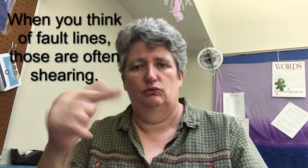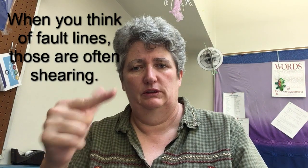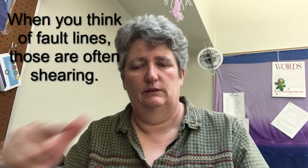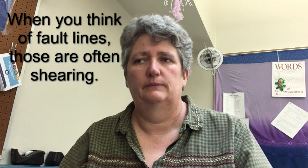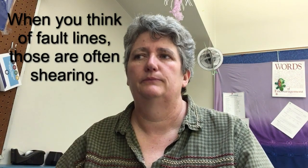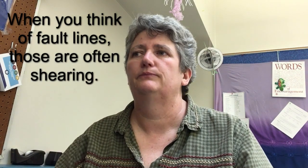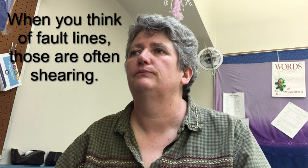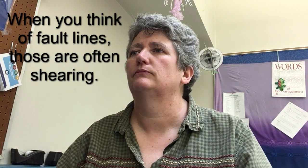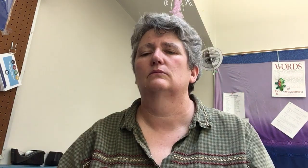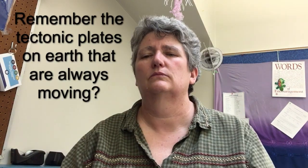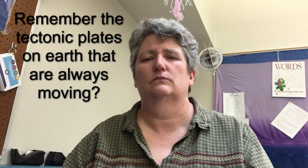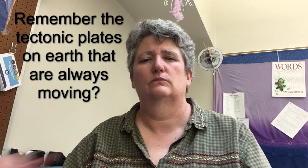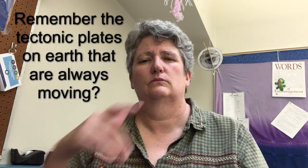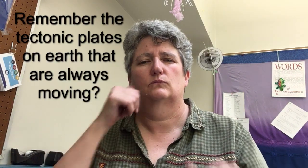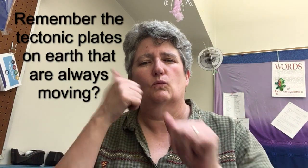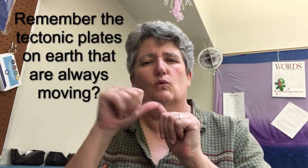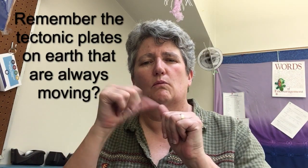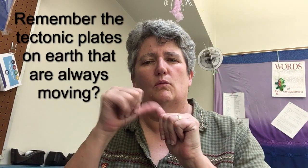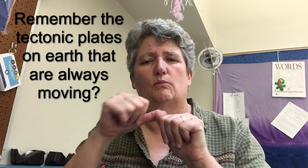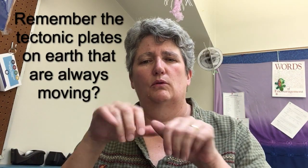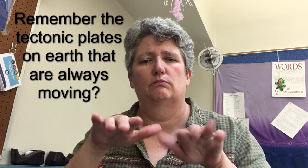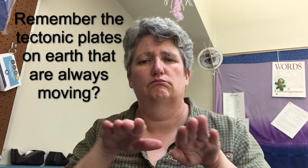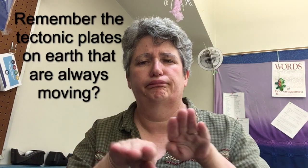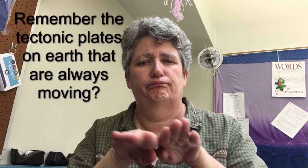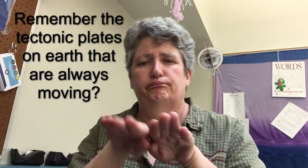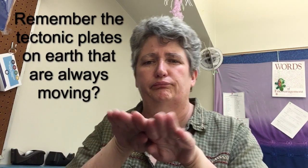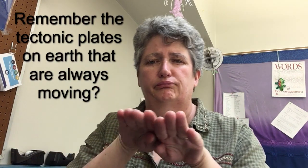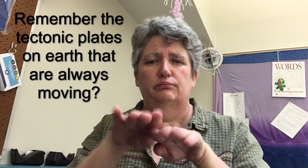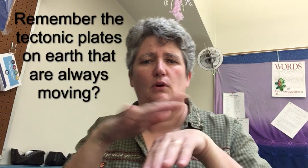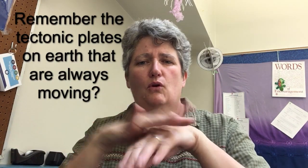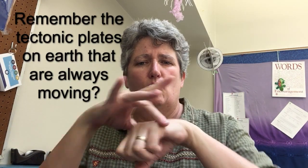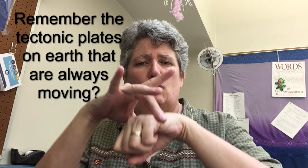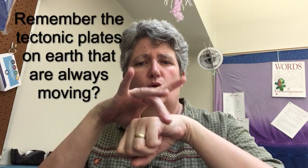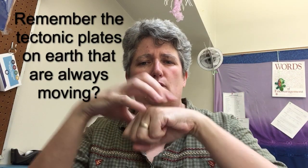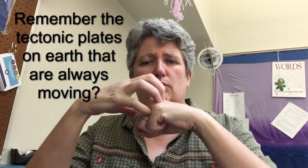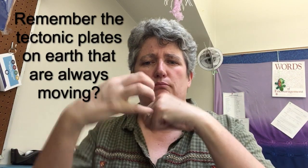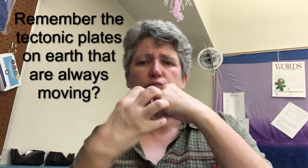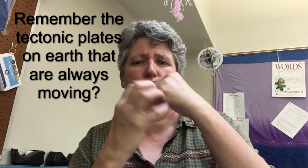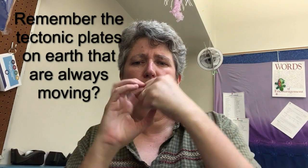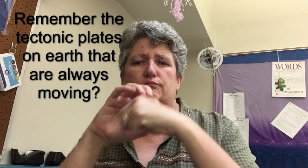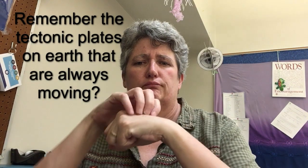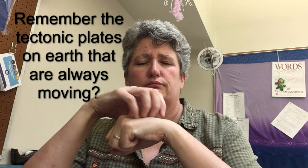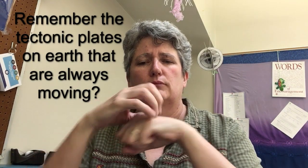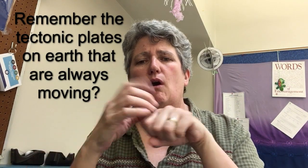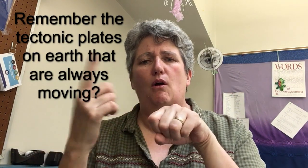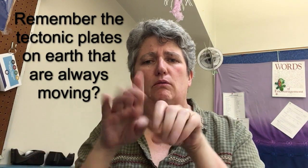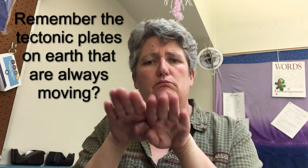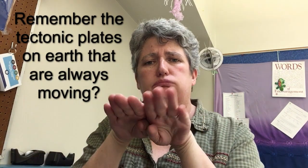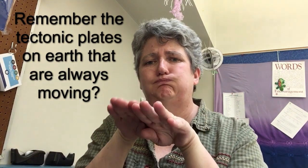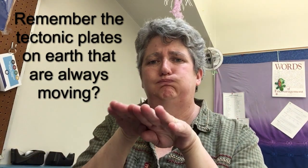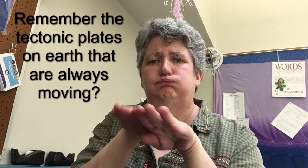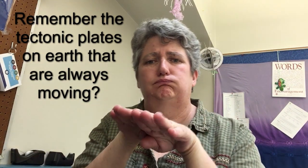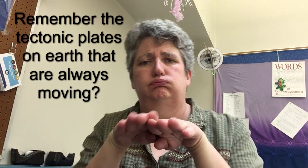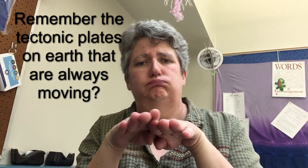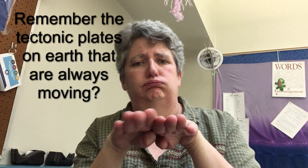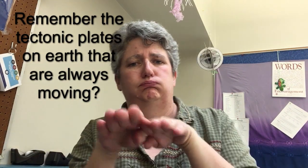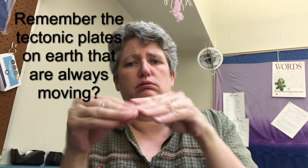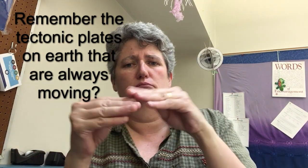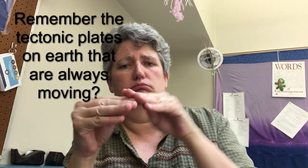that would be often a shearing sort of thing. So remember we talked about the plates on Earth, the tectonic plates. They're always